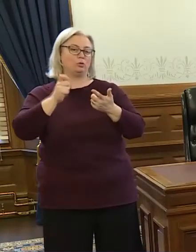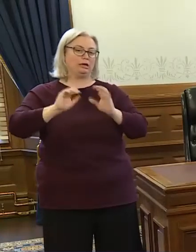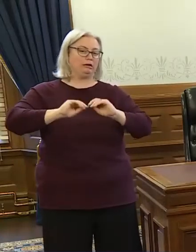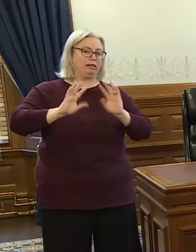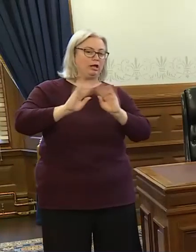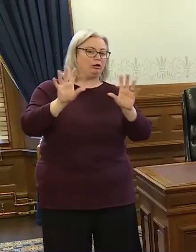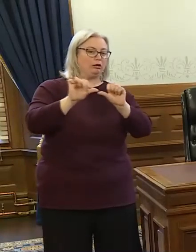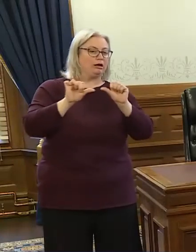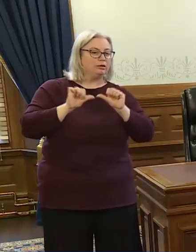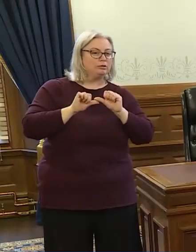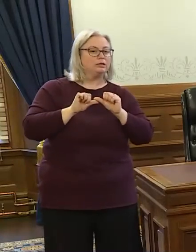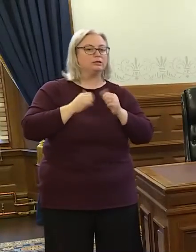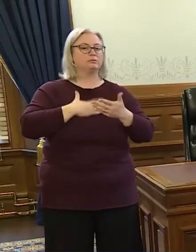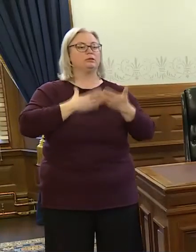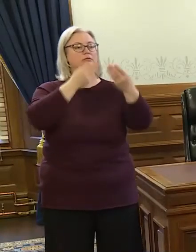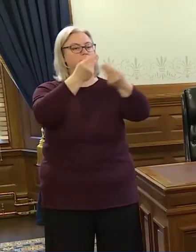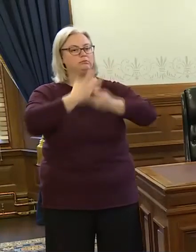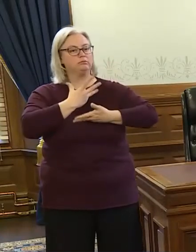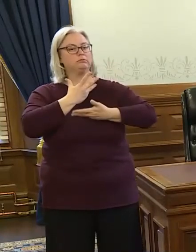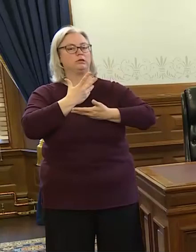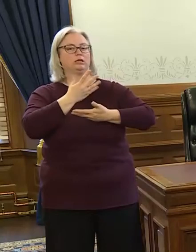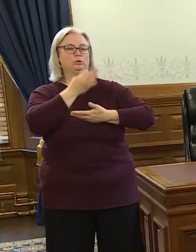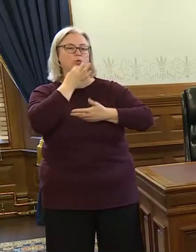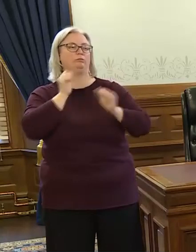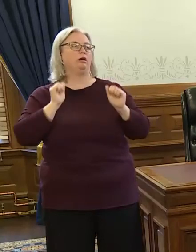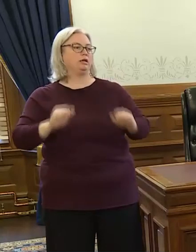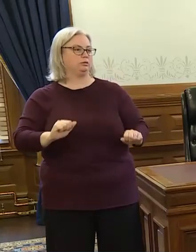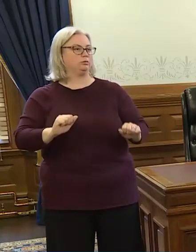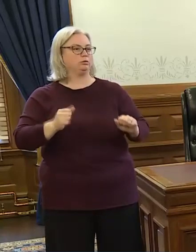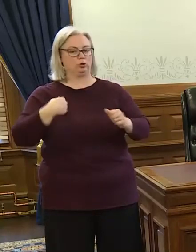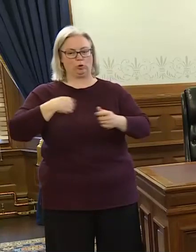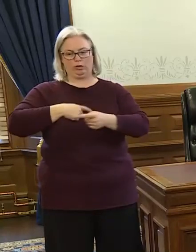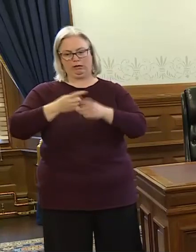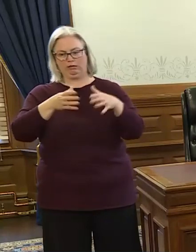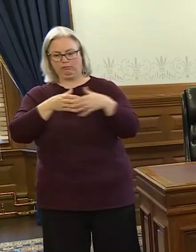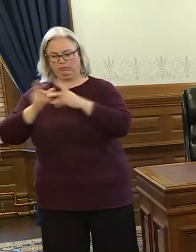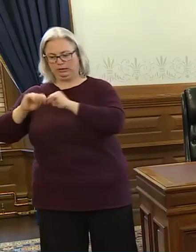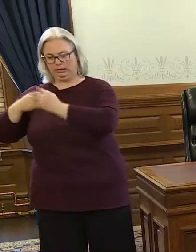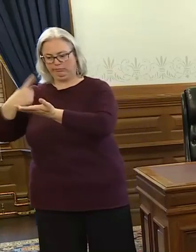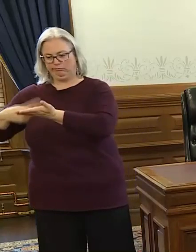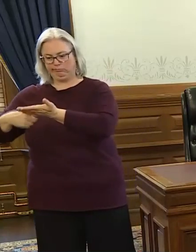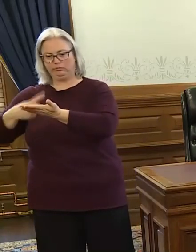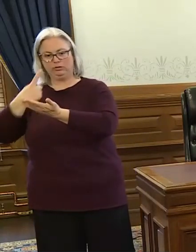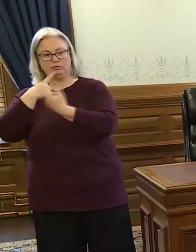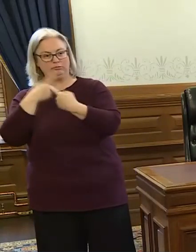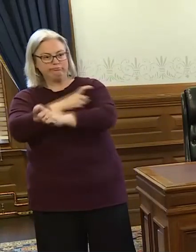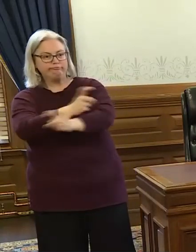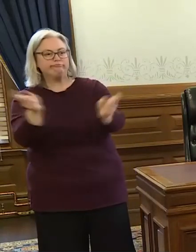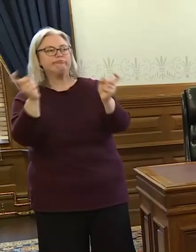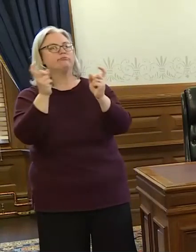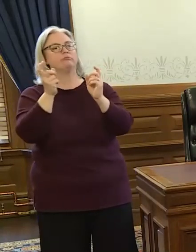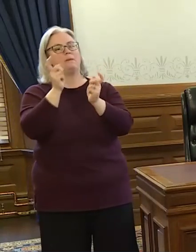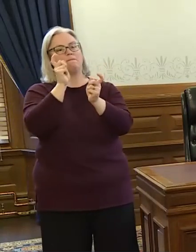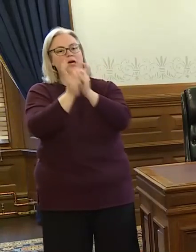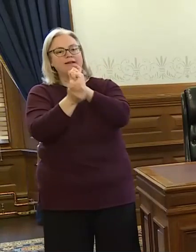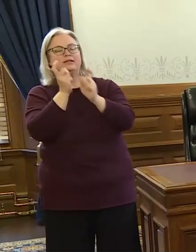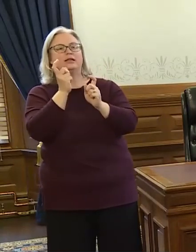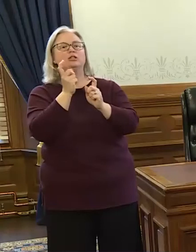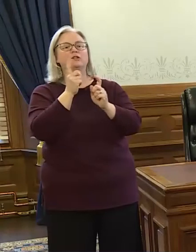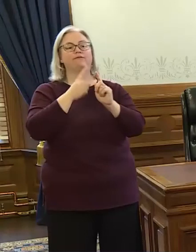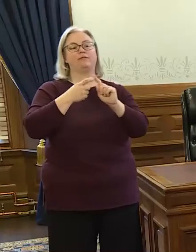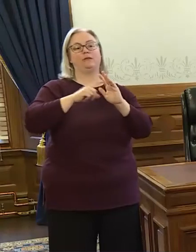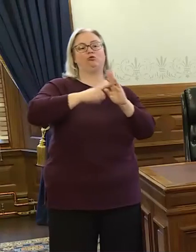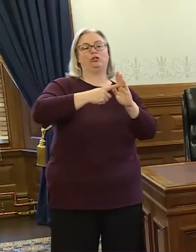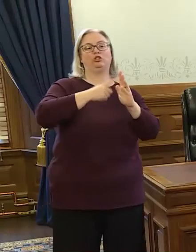clarity. Please get them to us as quickly as possible, so that when we issue a modification of the